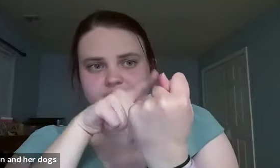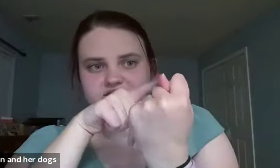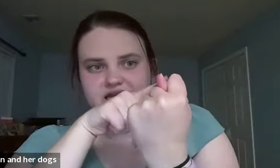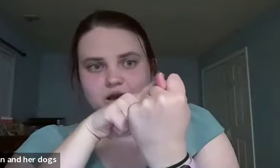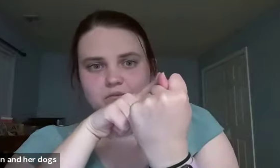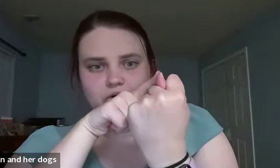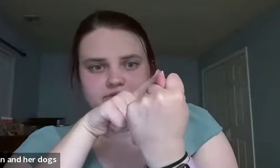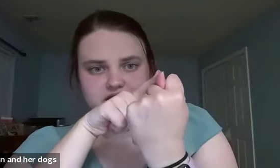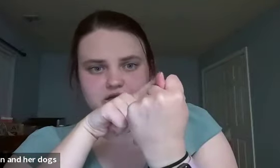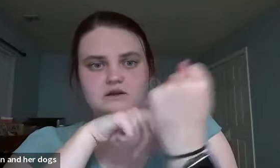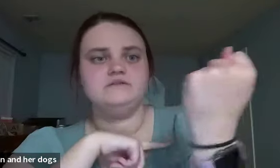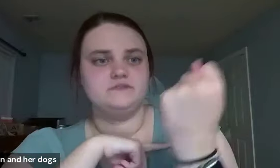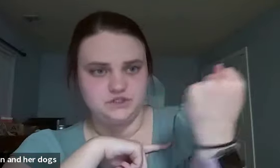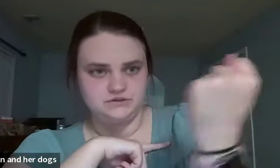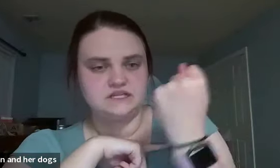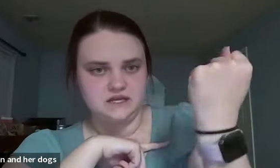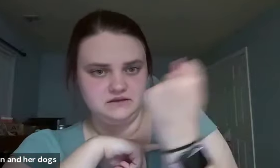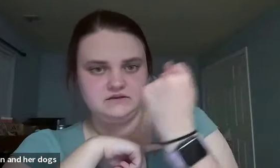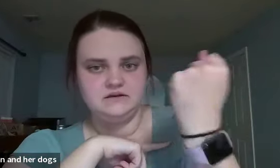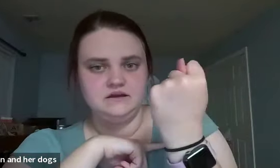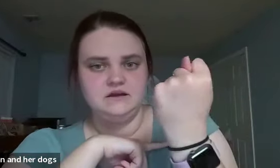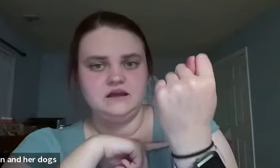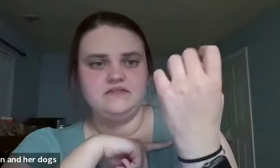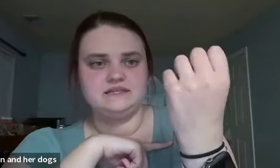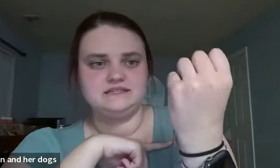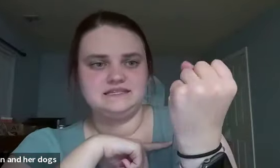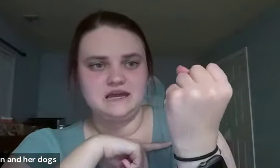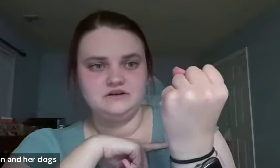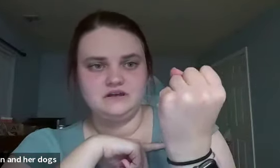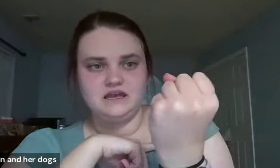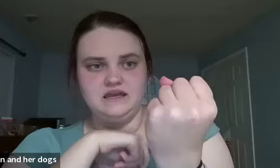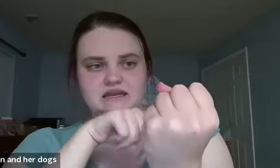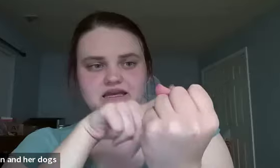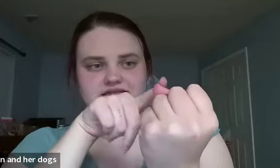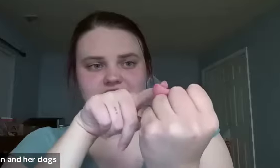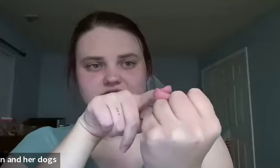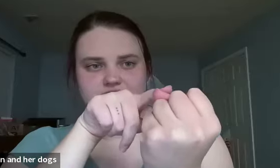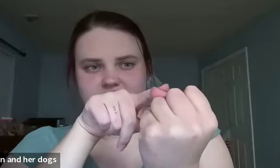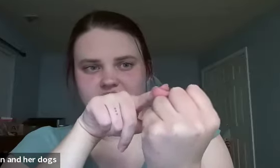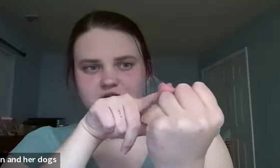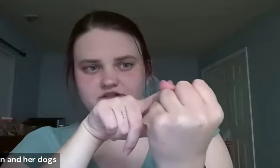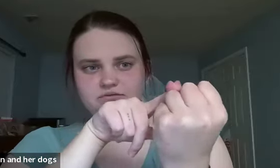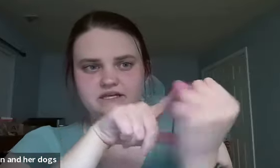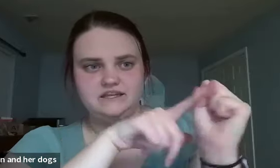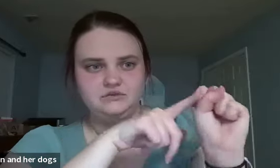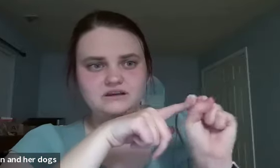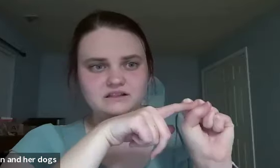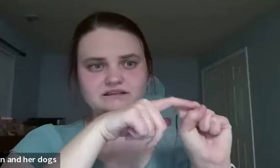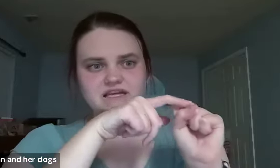thumb sticking out more up here for Tuesday. And then Saturday is kind of right here in between. Like you can clearly tell